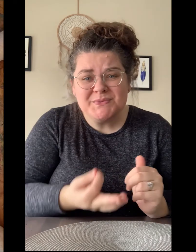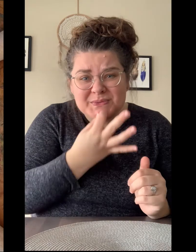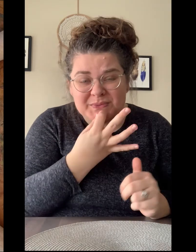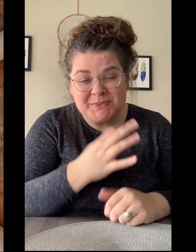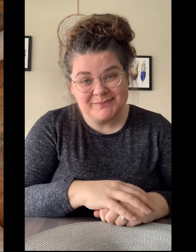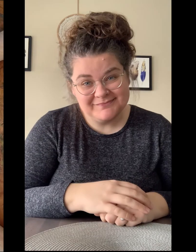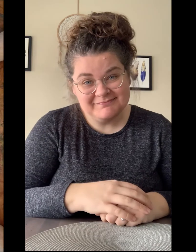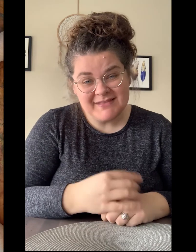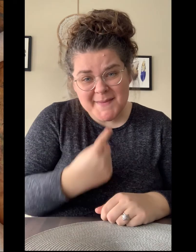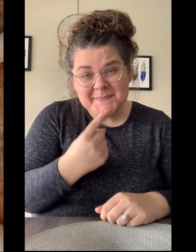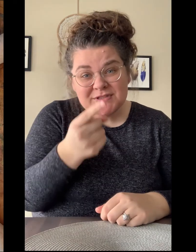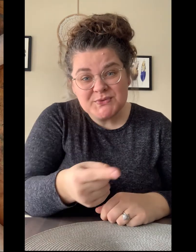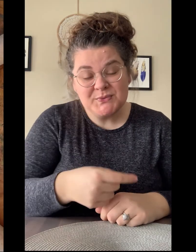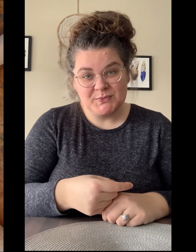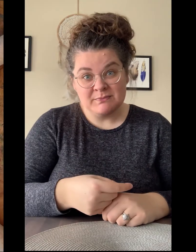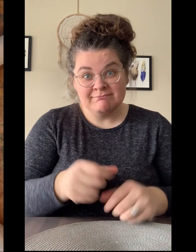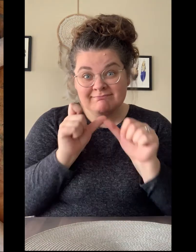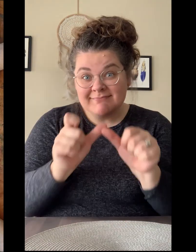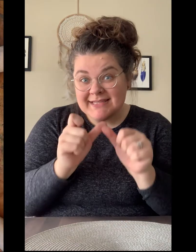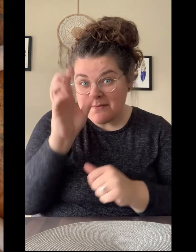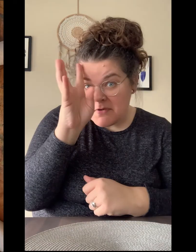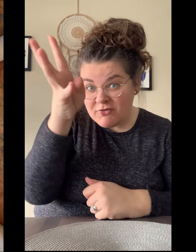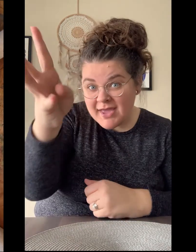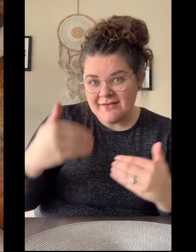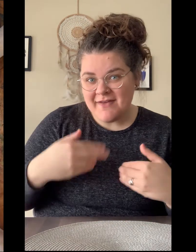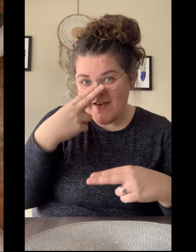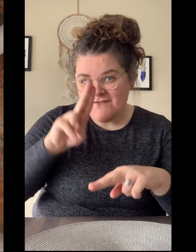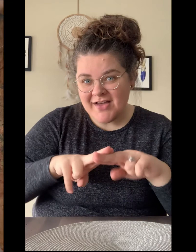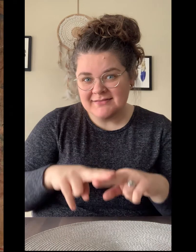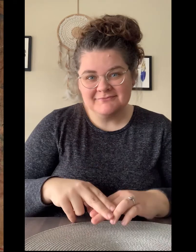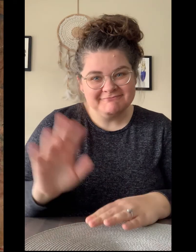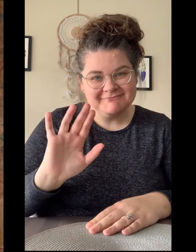hope to see you very soon, guys. Miss ya. Stay creative. Have fun.